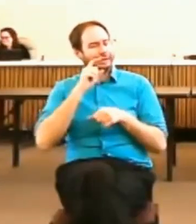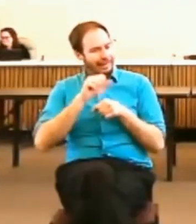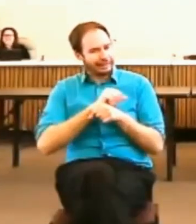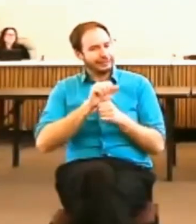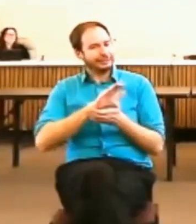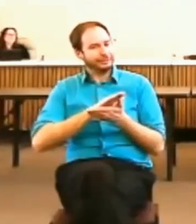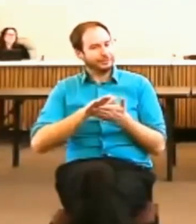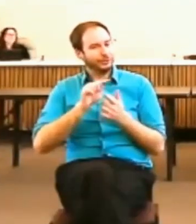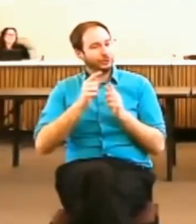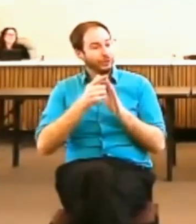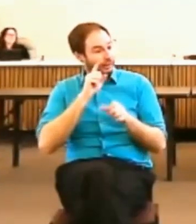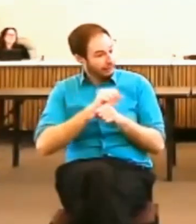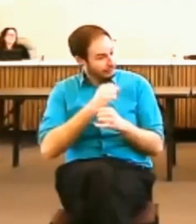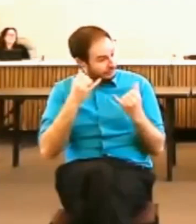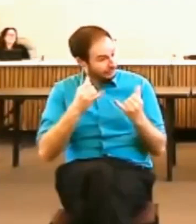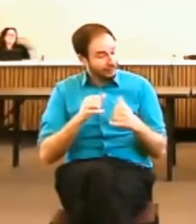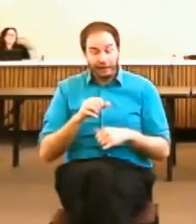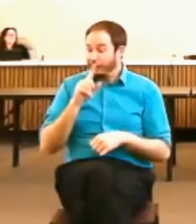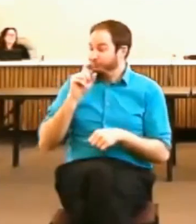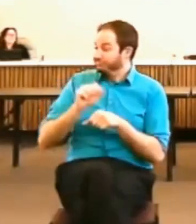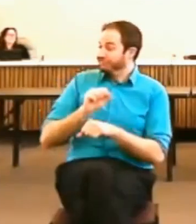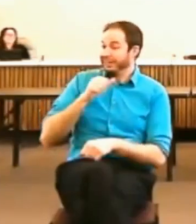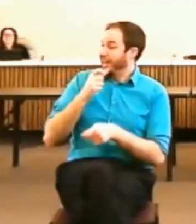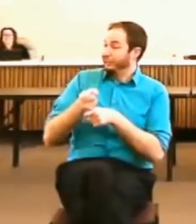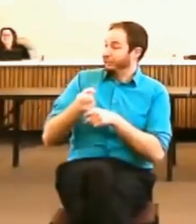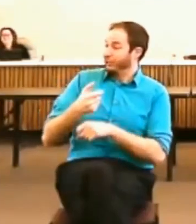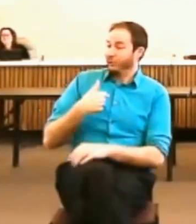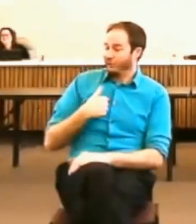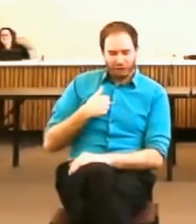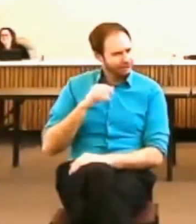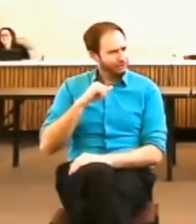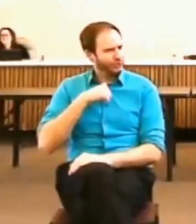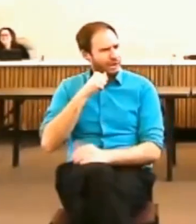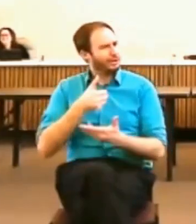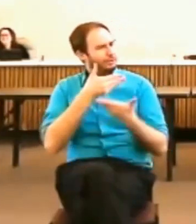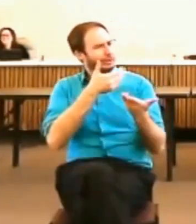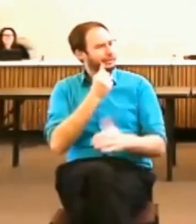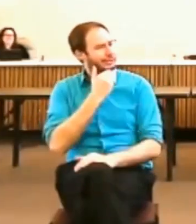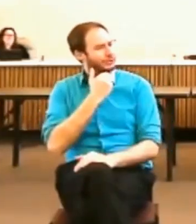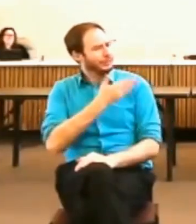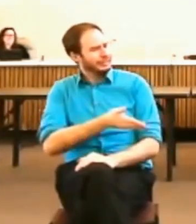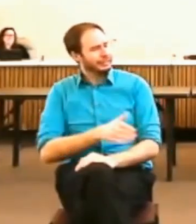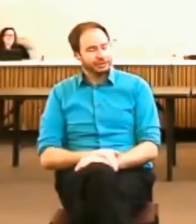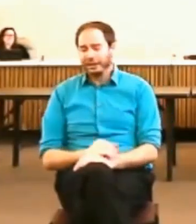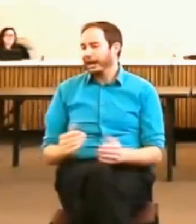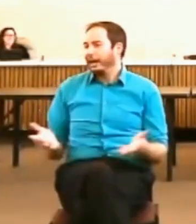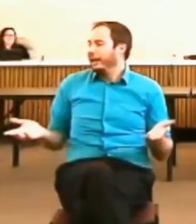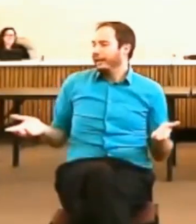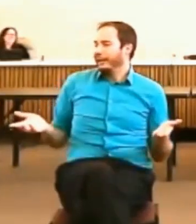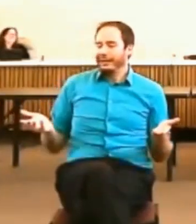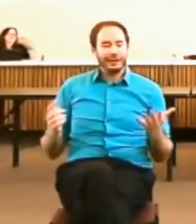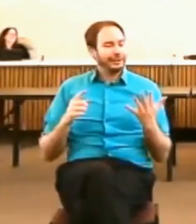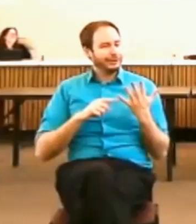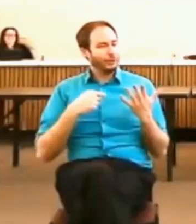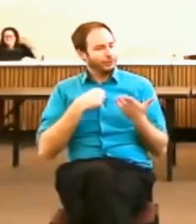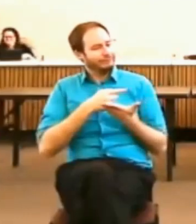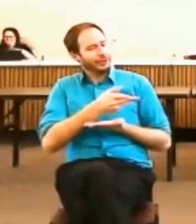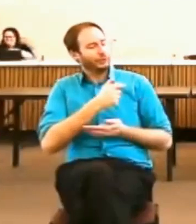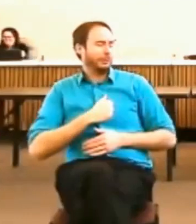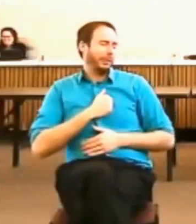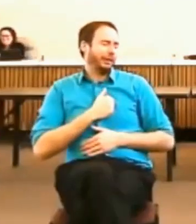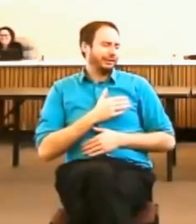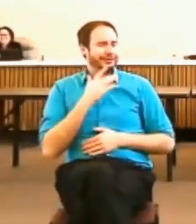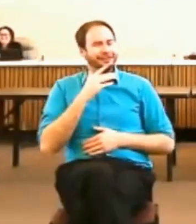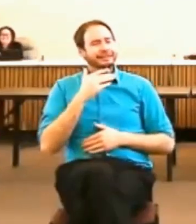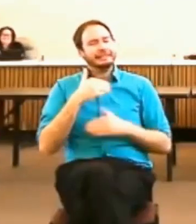without reason that the Earth's continents are sometimes compared to pieces of a jigsaw puzzle. Just look